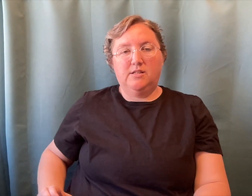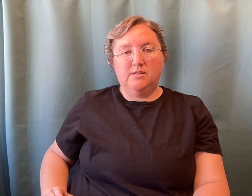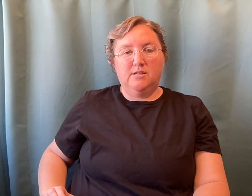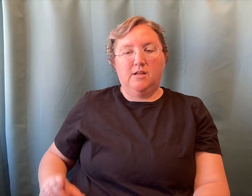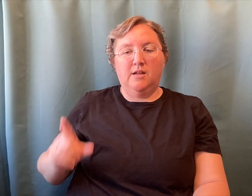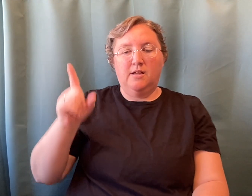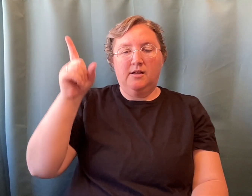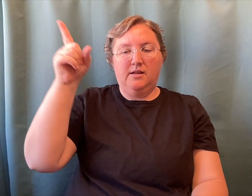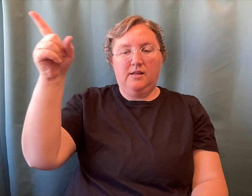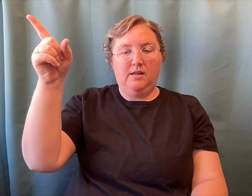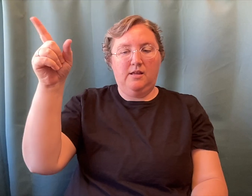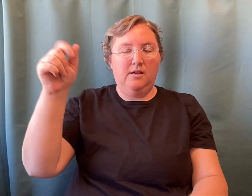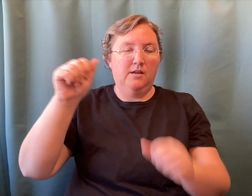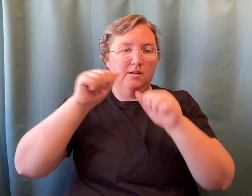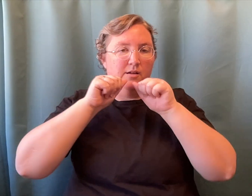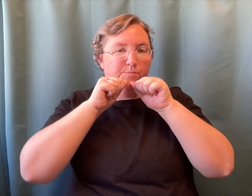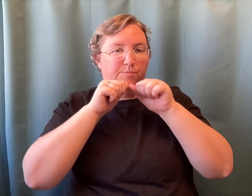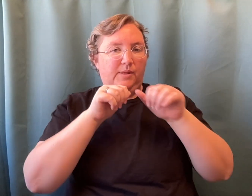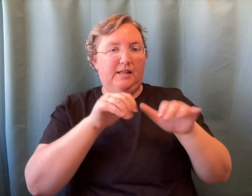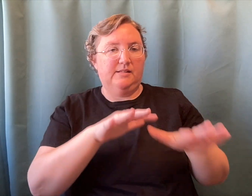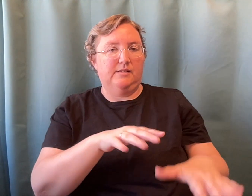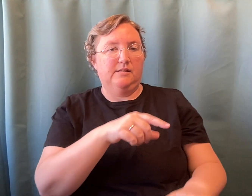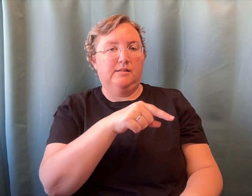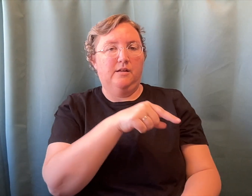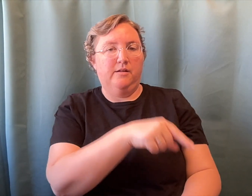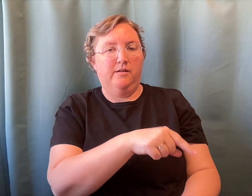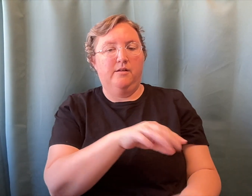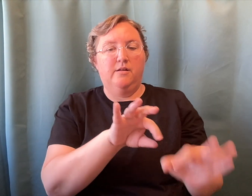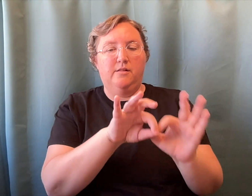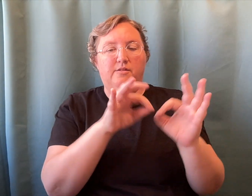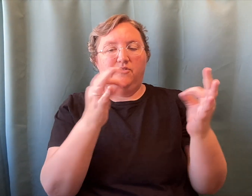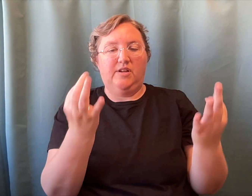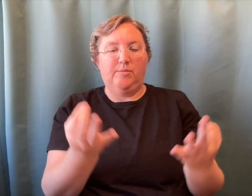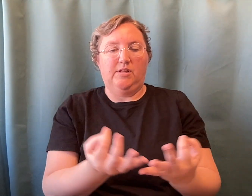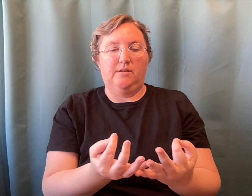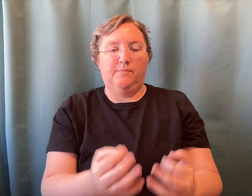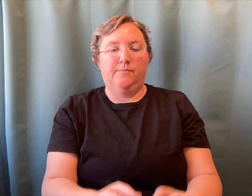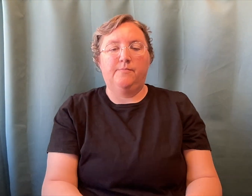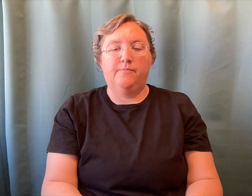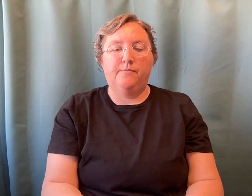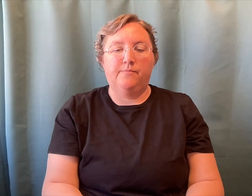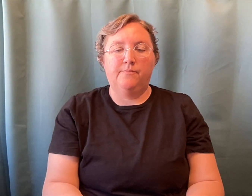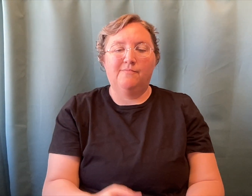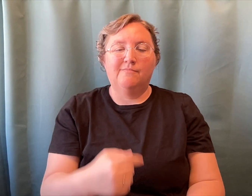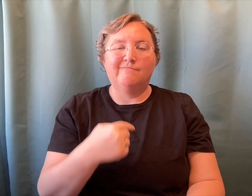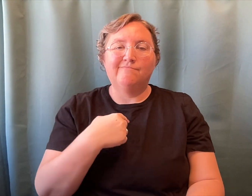Christ, He blesses the family.